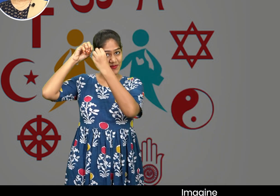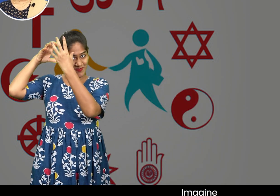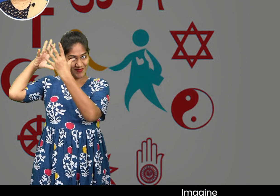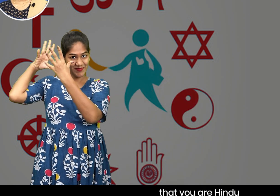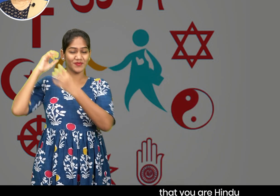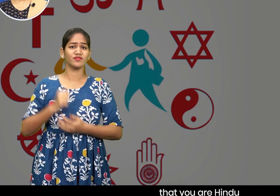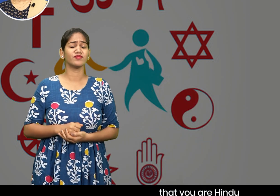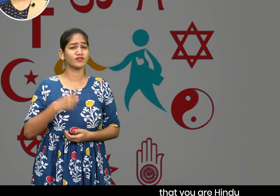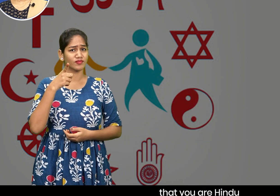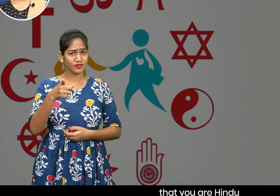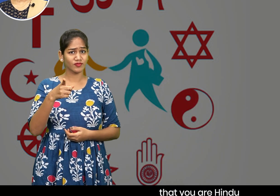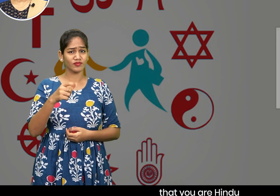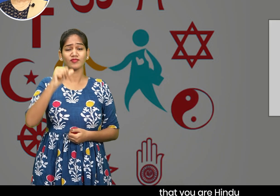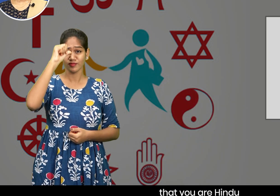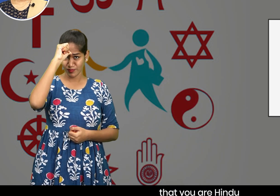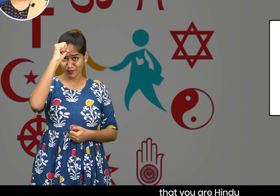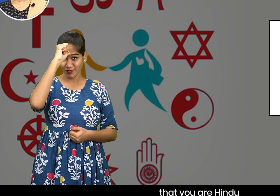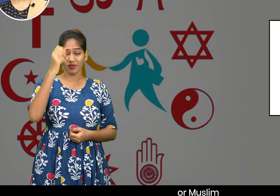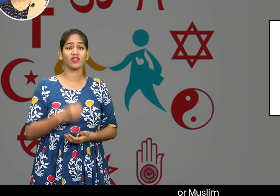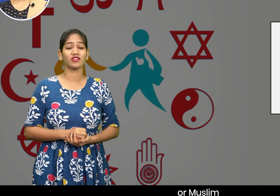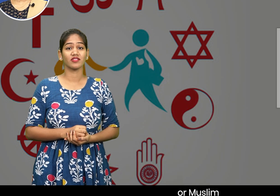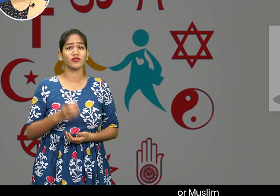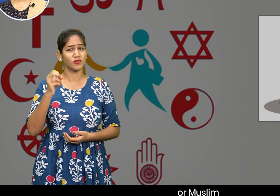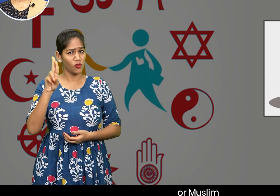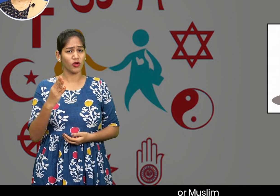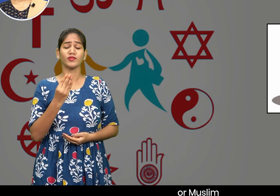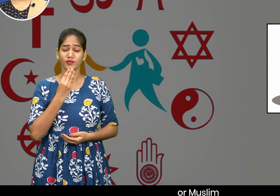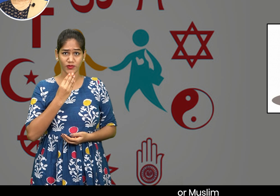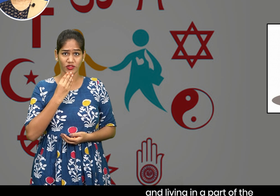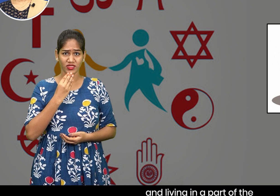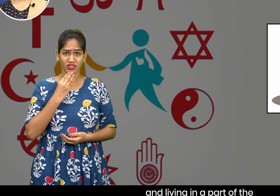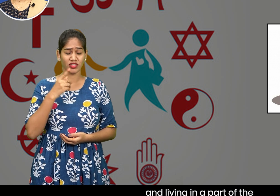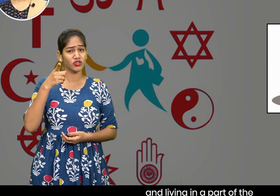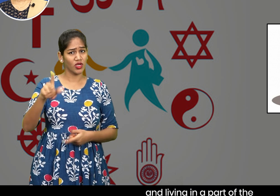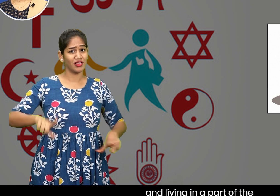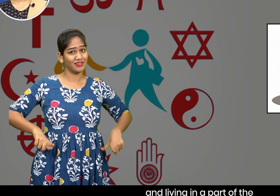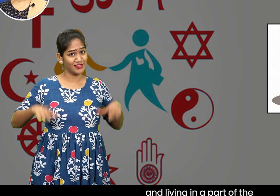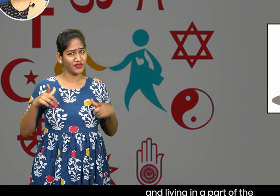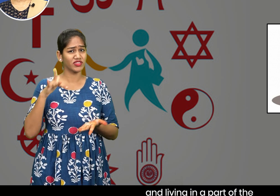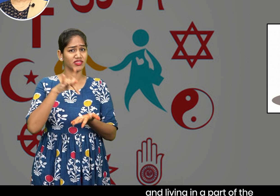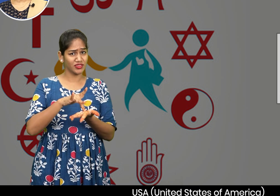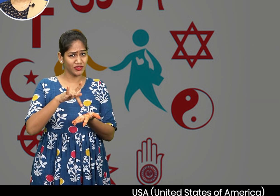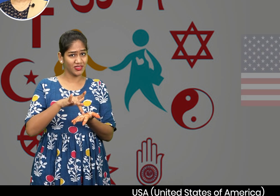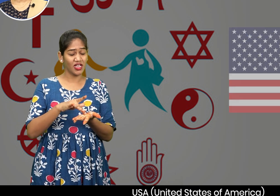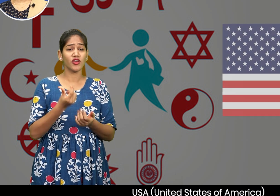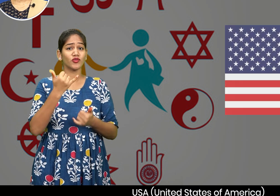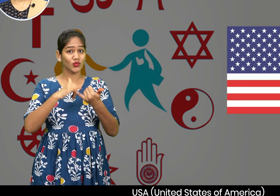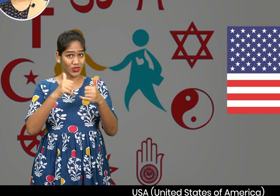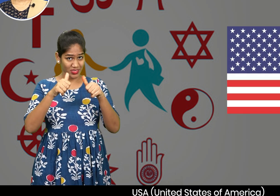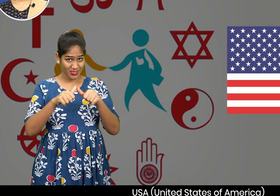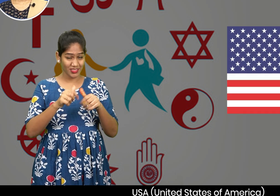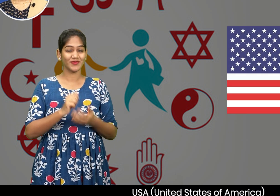Imagine that you are Hindu or Muslim and living in a part of the